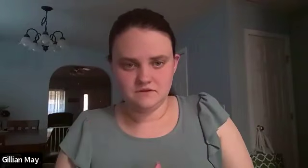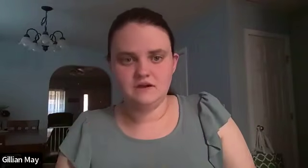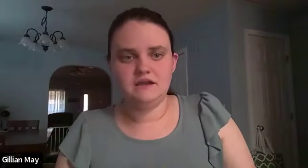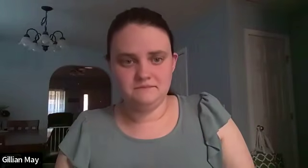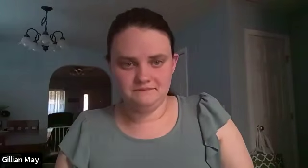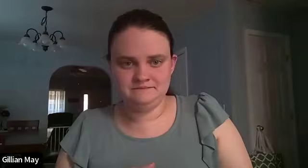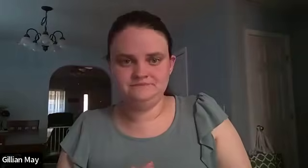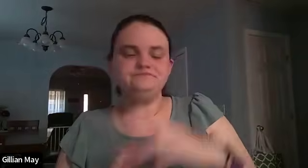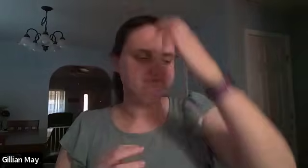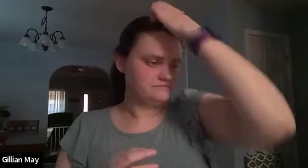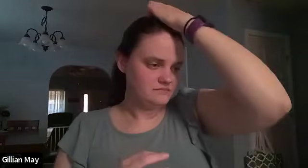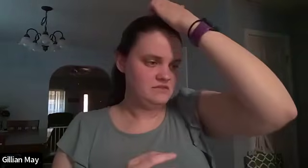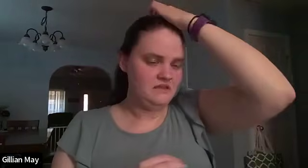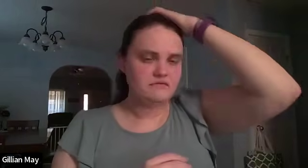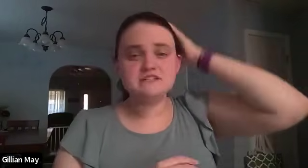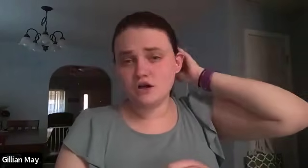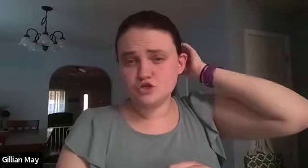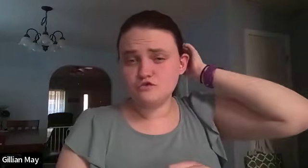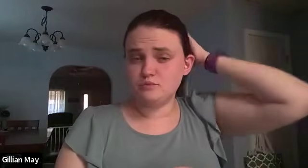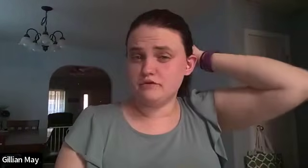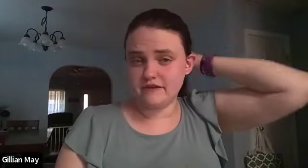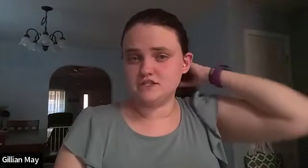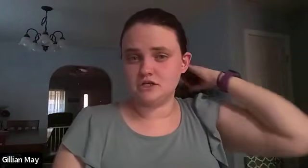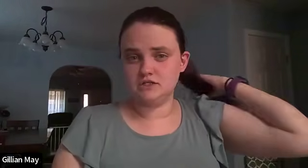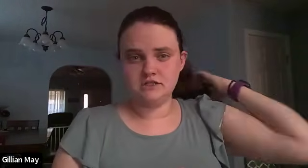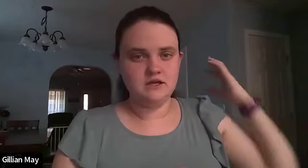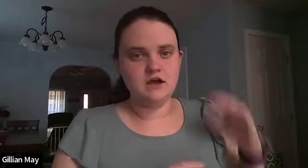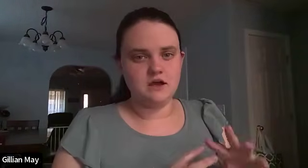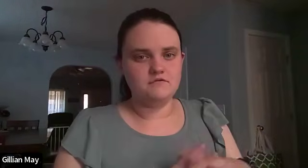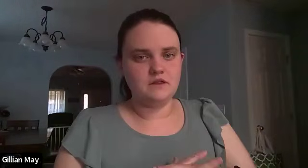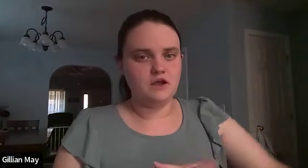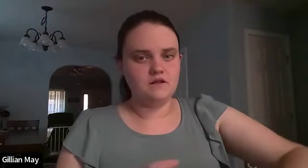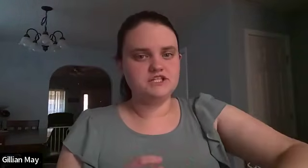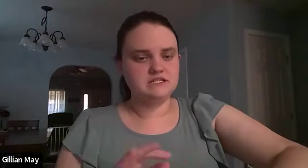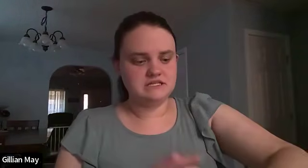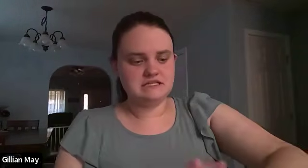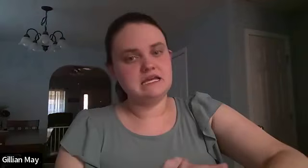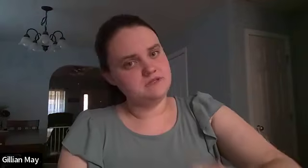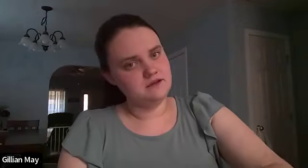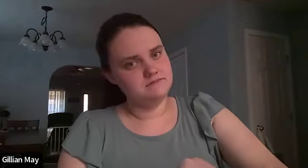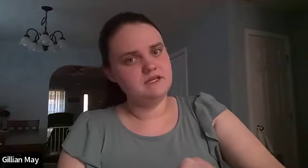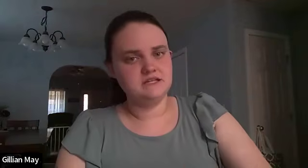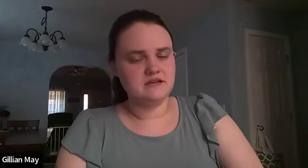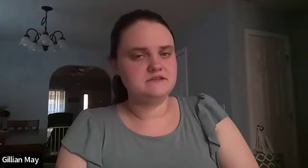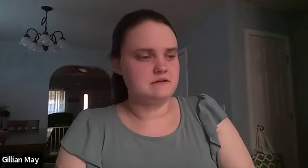All right. That is also for professor. For like colleges, it's the same sign. It does have the same